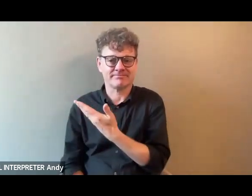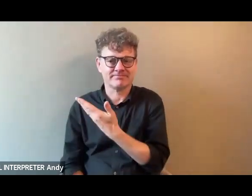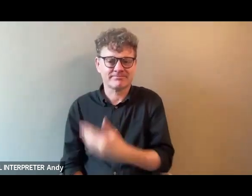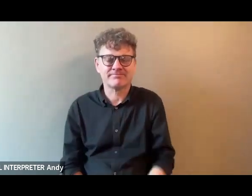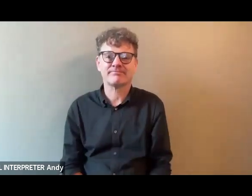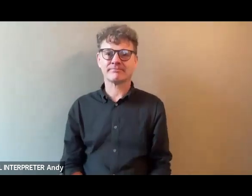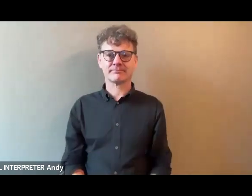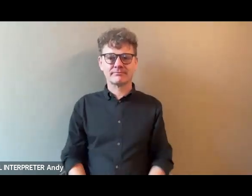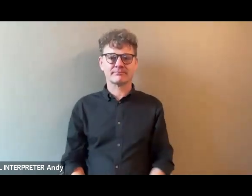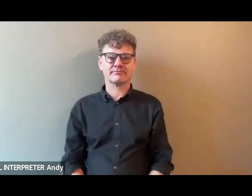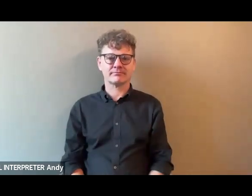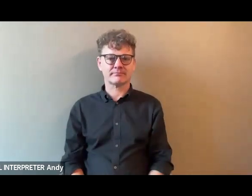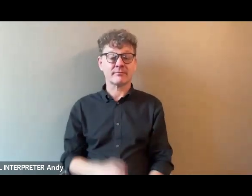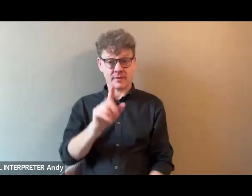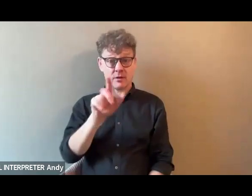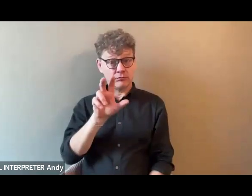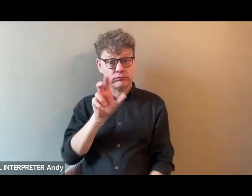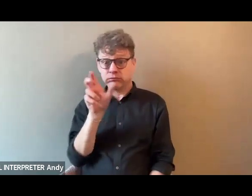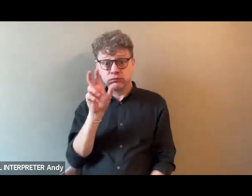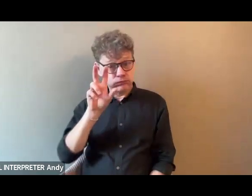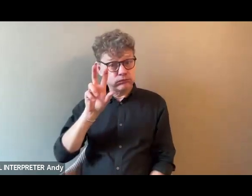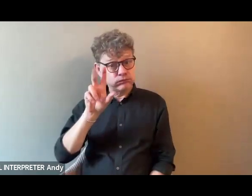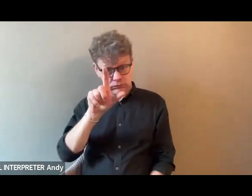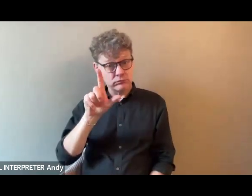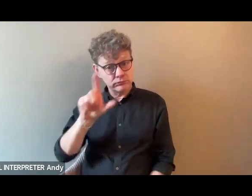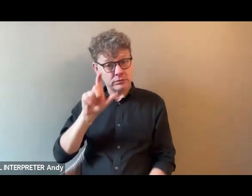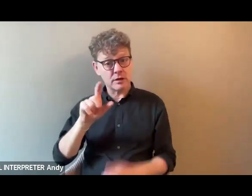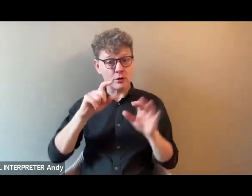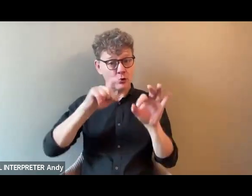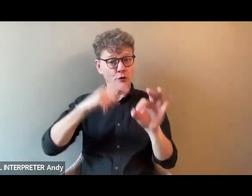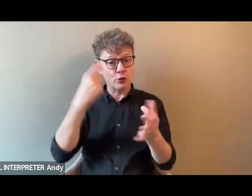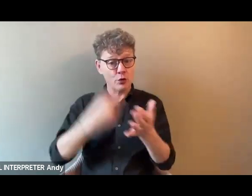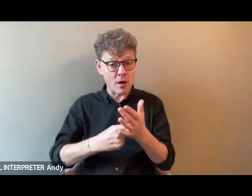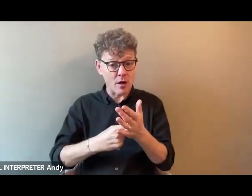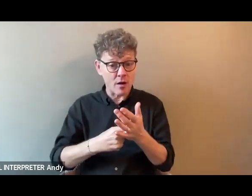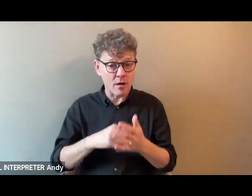So scanning the QR code you can see here with your phone or visiting